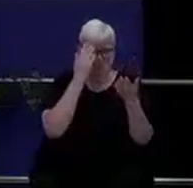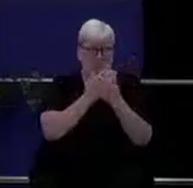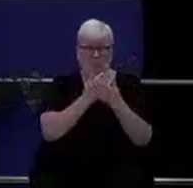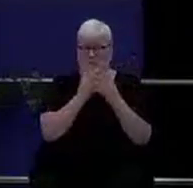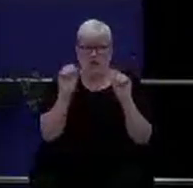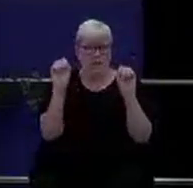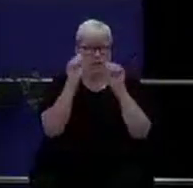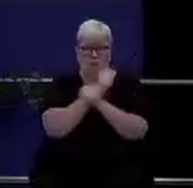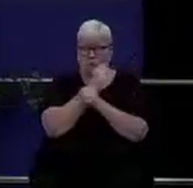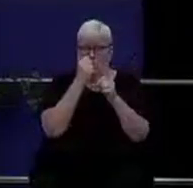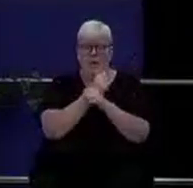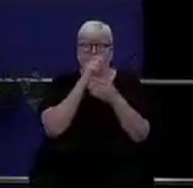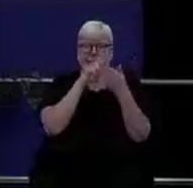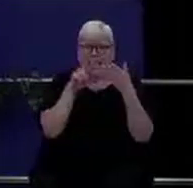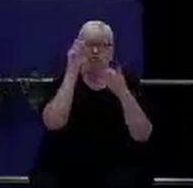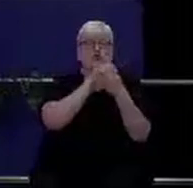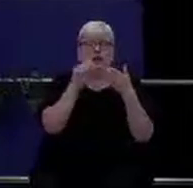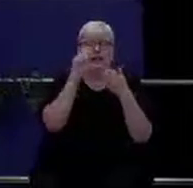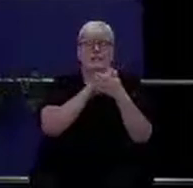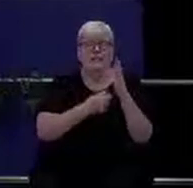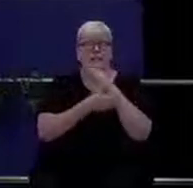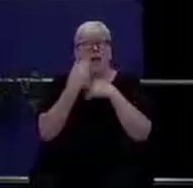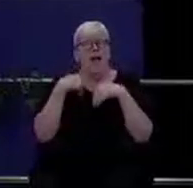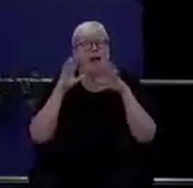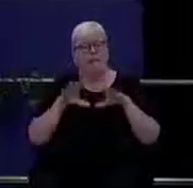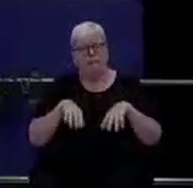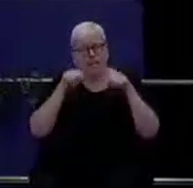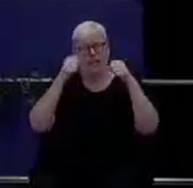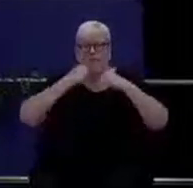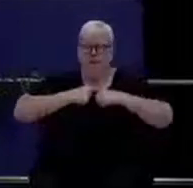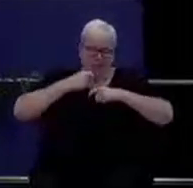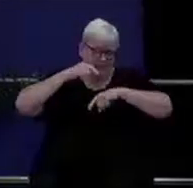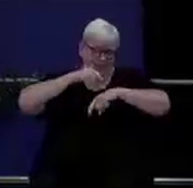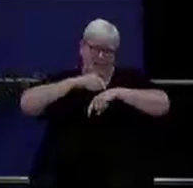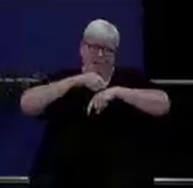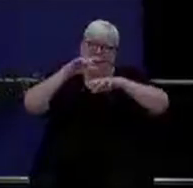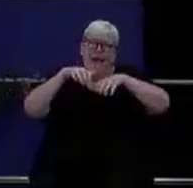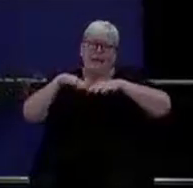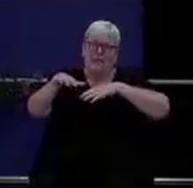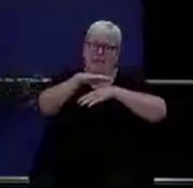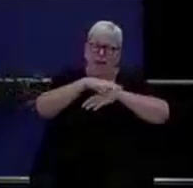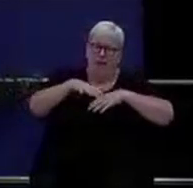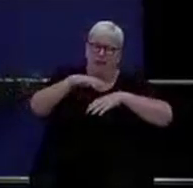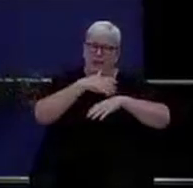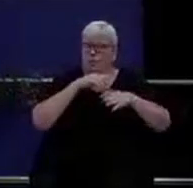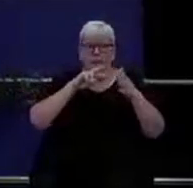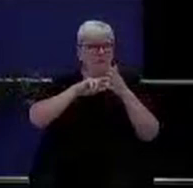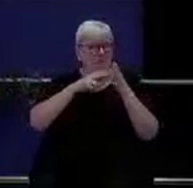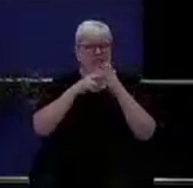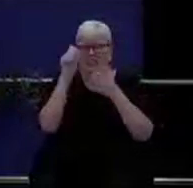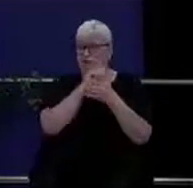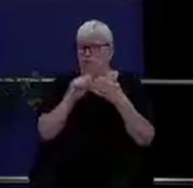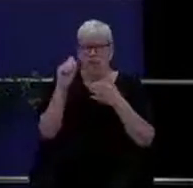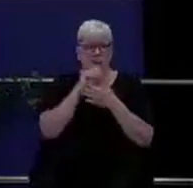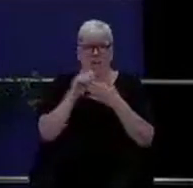phenomenon at the beginning of my time in Iceland. And as I said, I wasn't planning to write a book, so it wasn't like